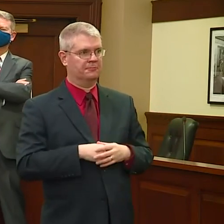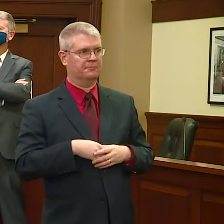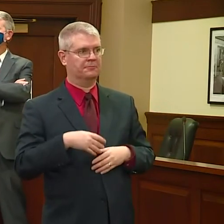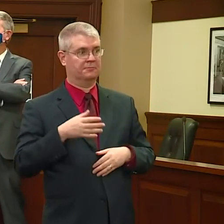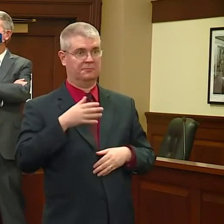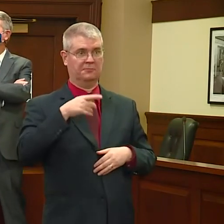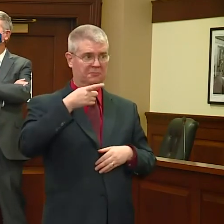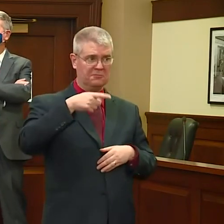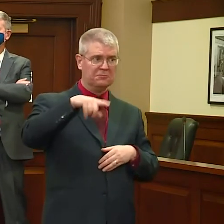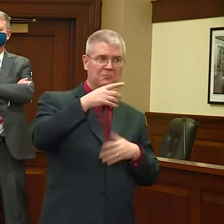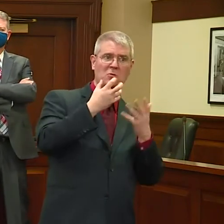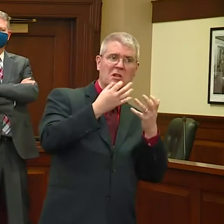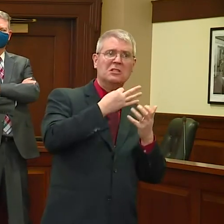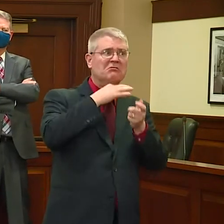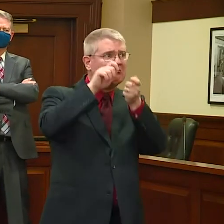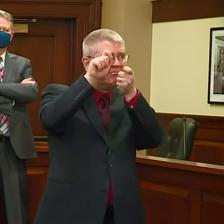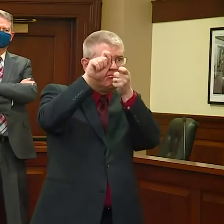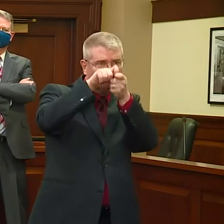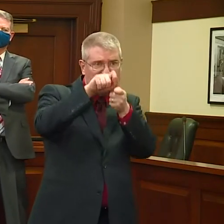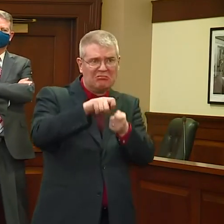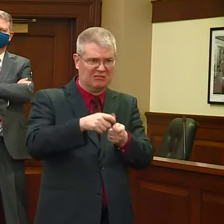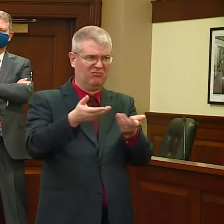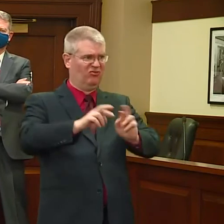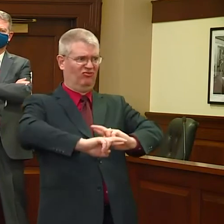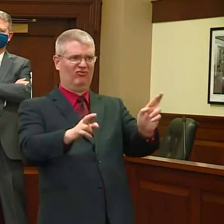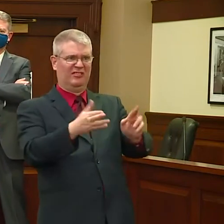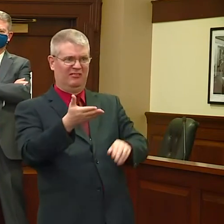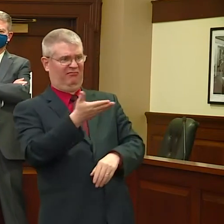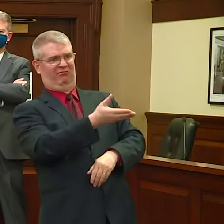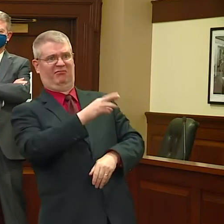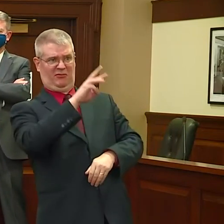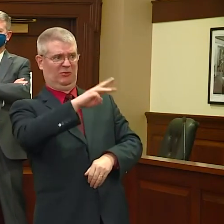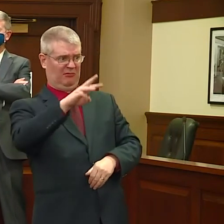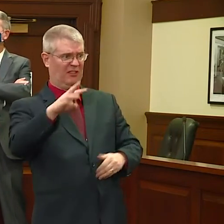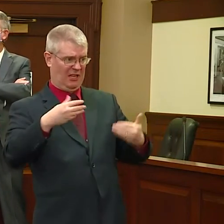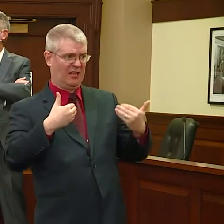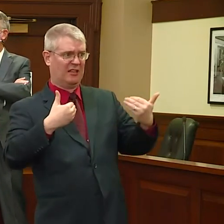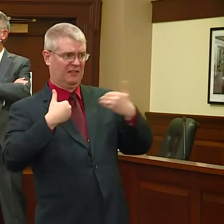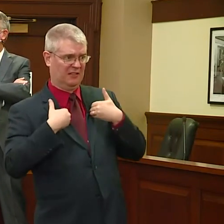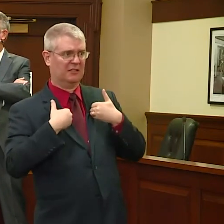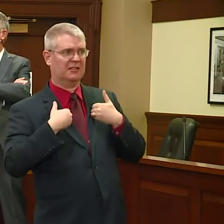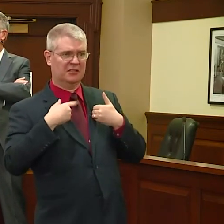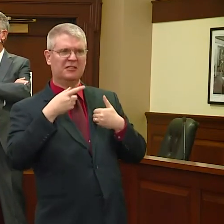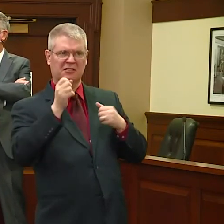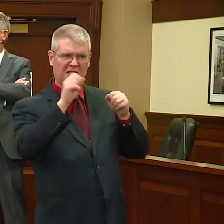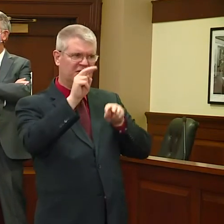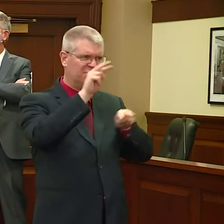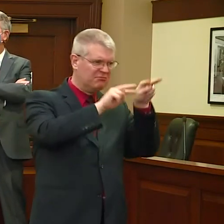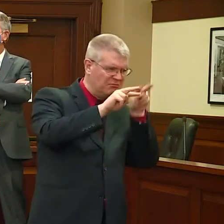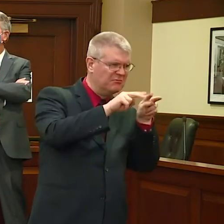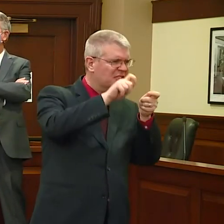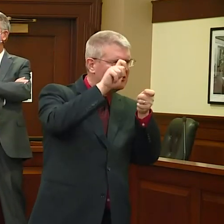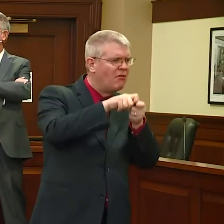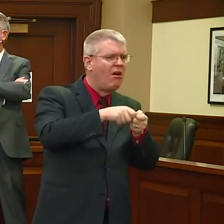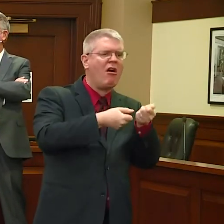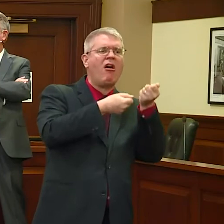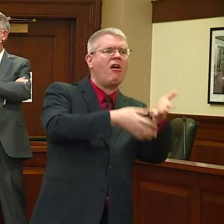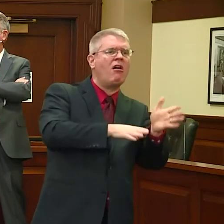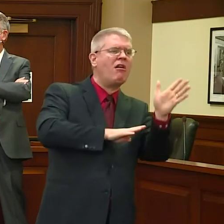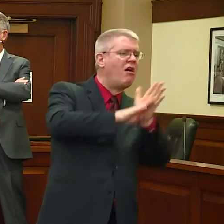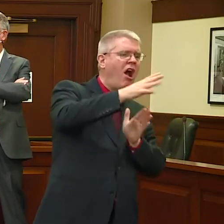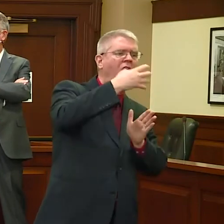columns also if you want to see which counties right now are getting hit the hardest, which counties have had the most total cases, etc. So it's all right